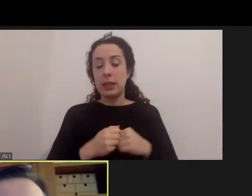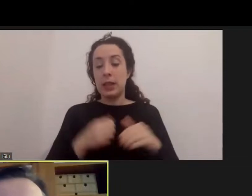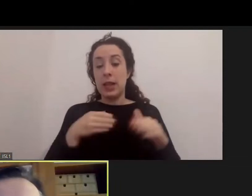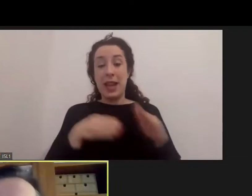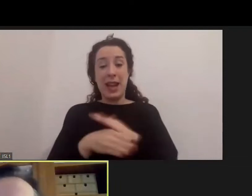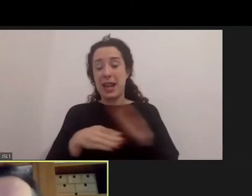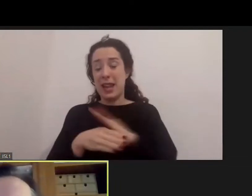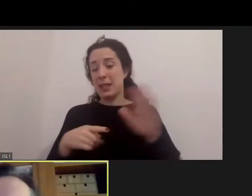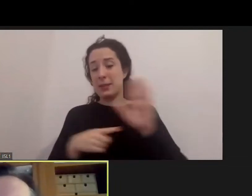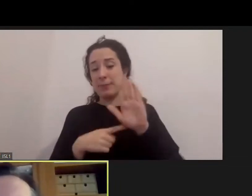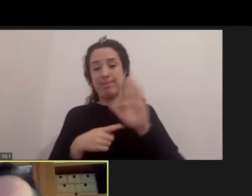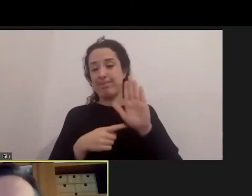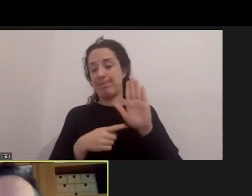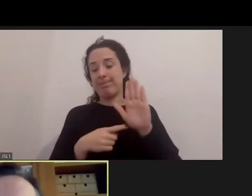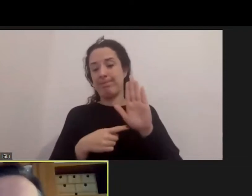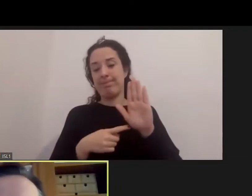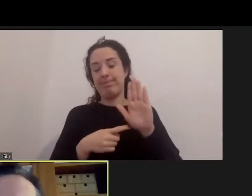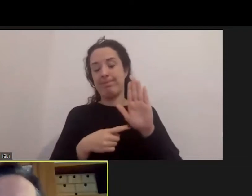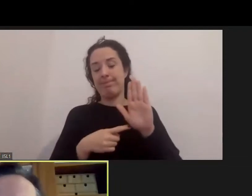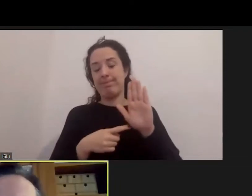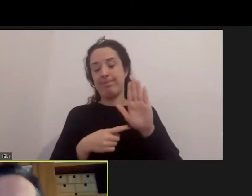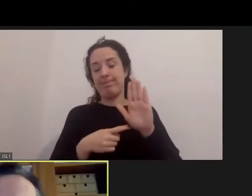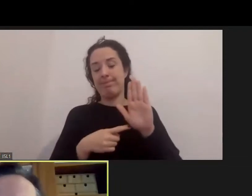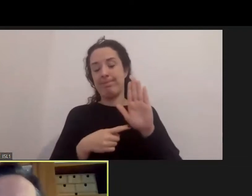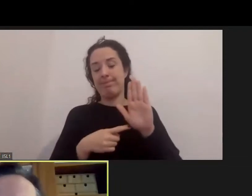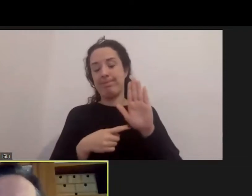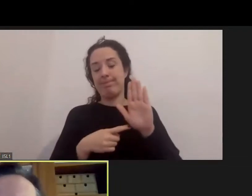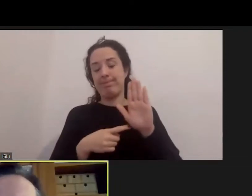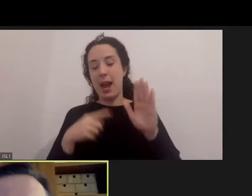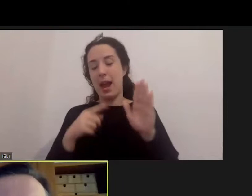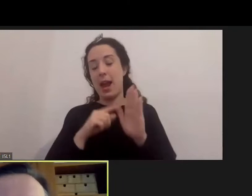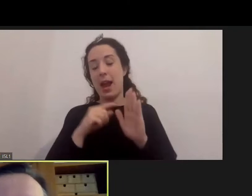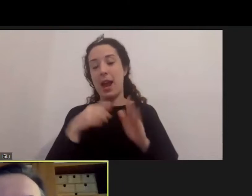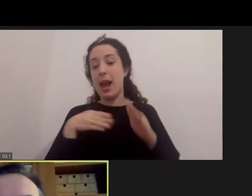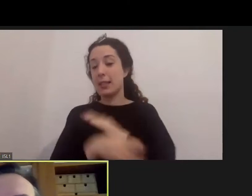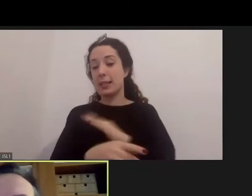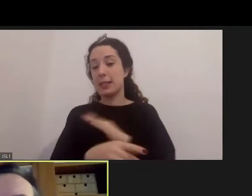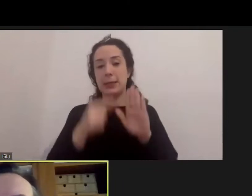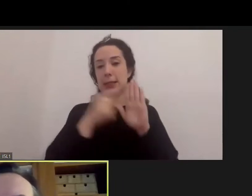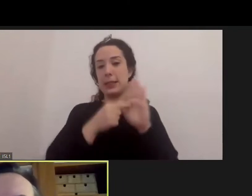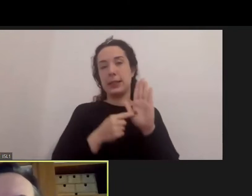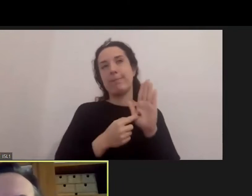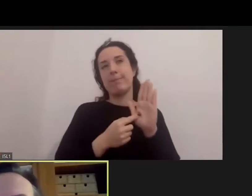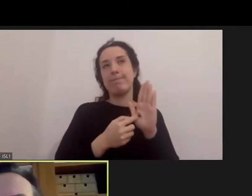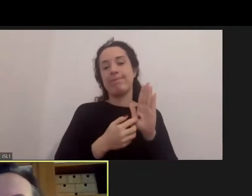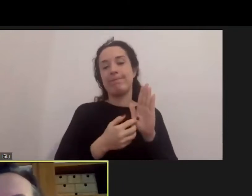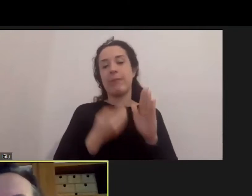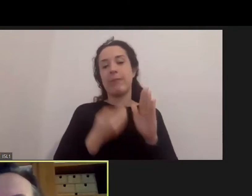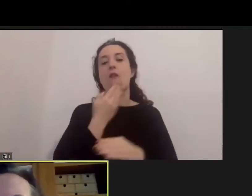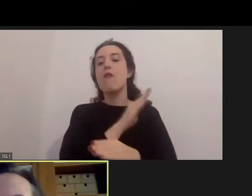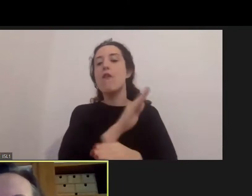accessibility legislation being developed. We have accessibility legislation in transport. In the area